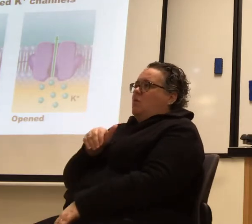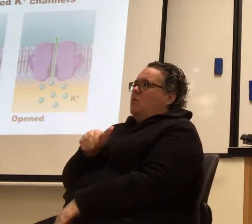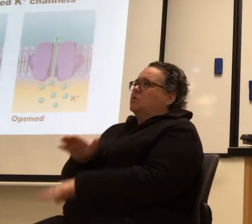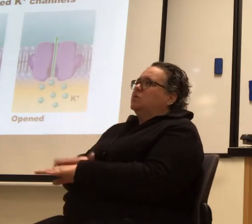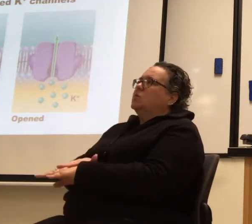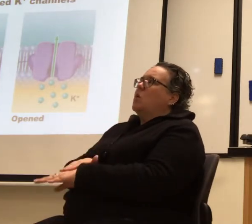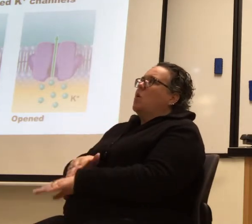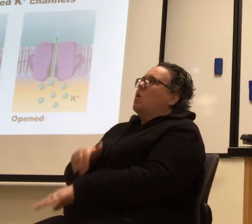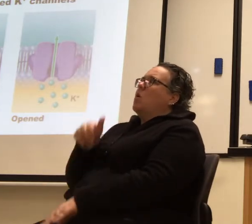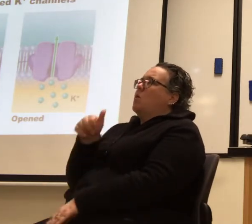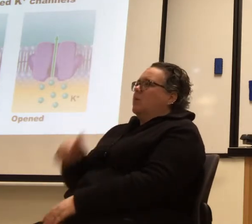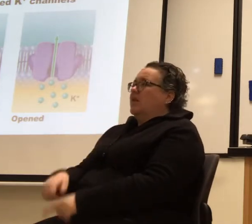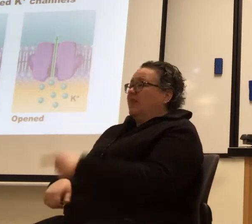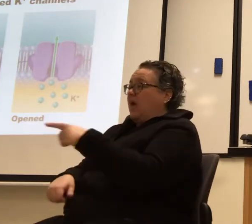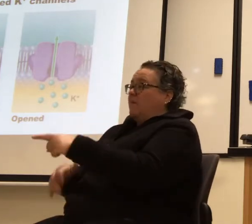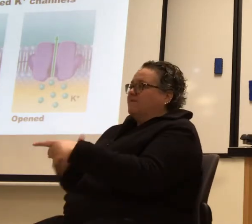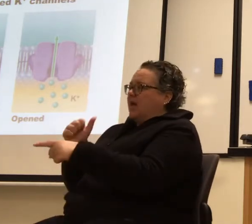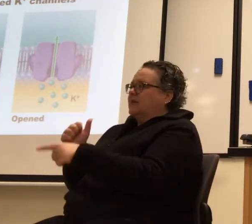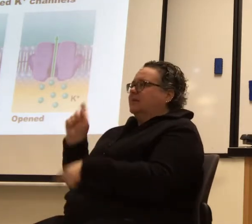So V-gated, voltage-gated.